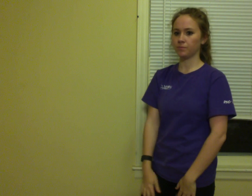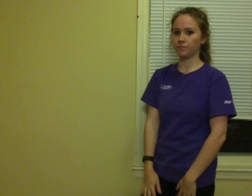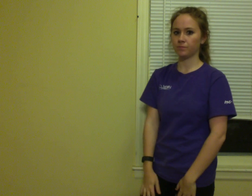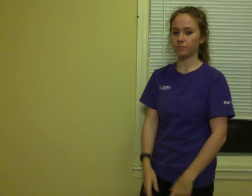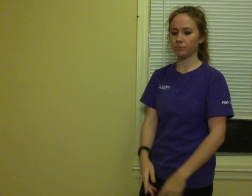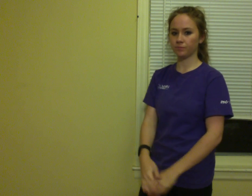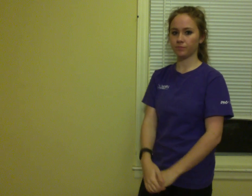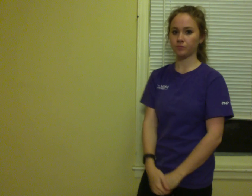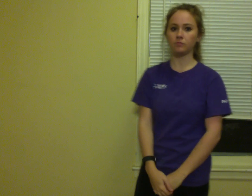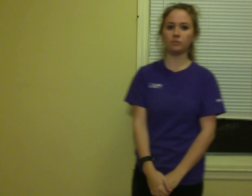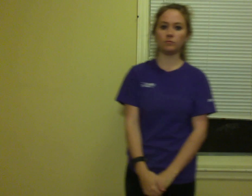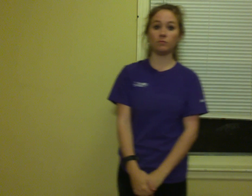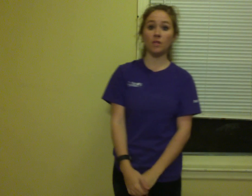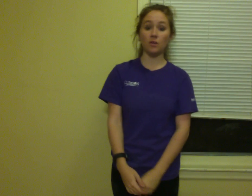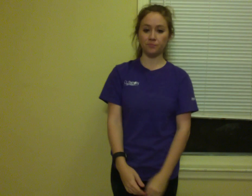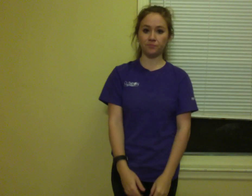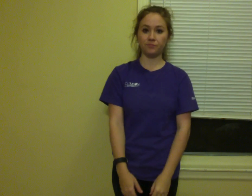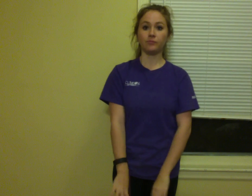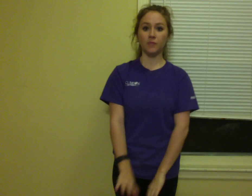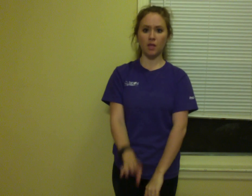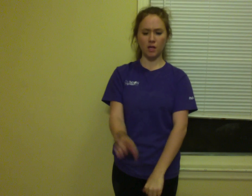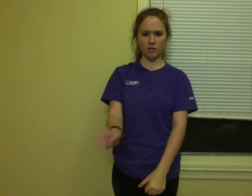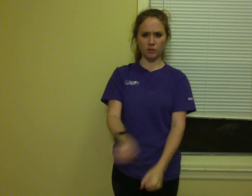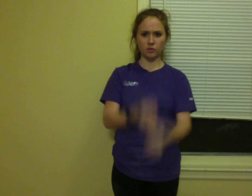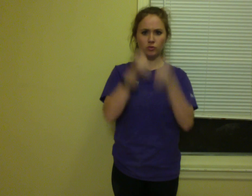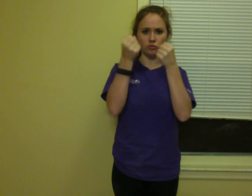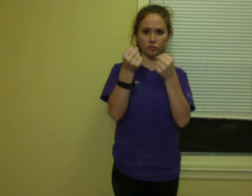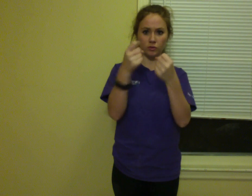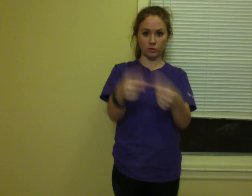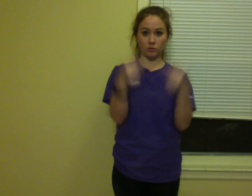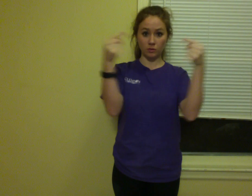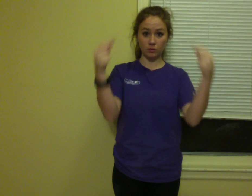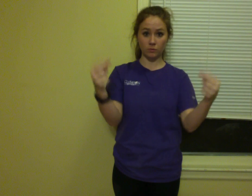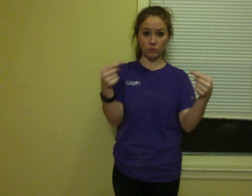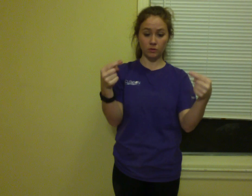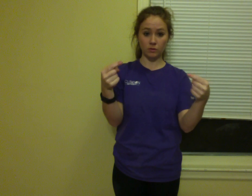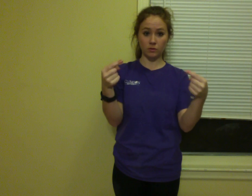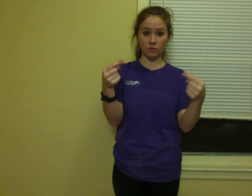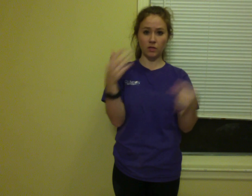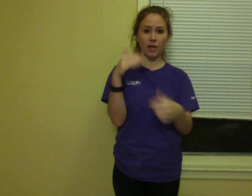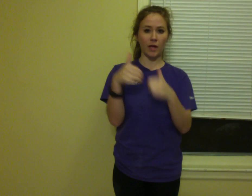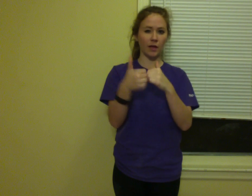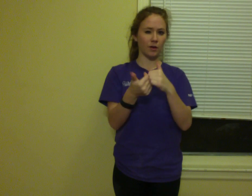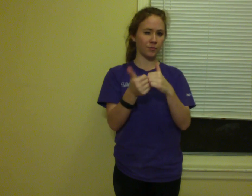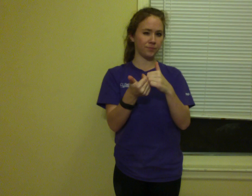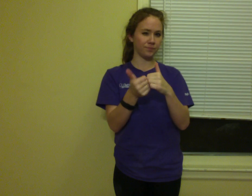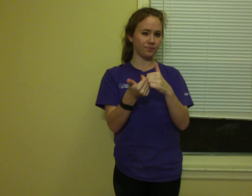A strong opposition is made possible by an effective political party system.